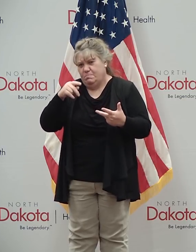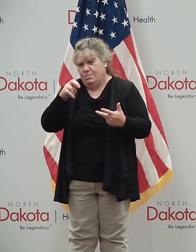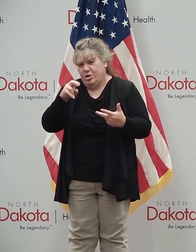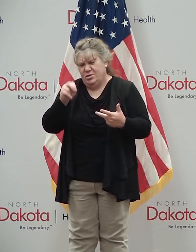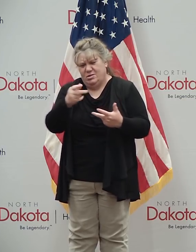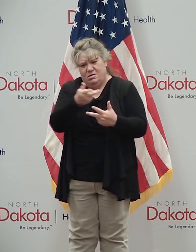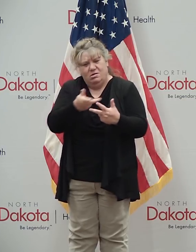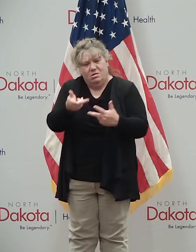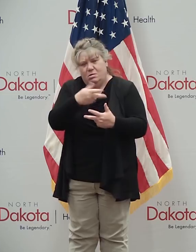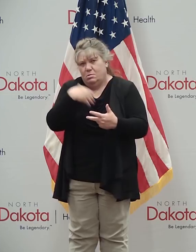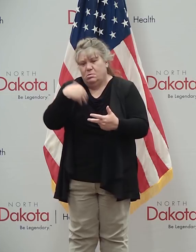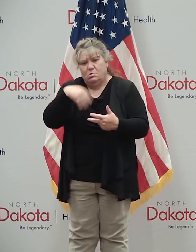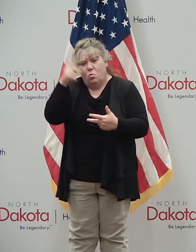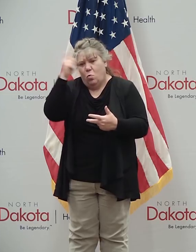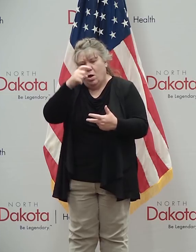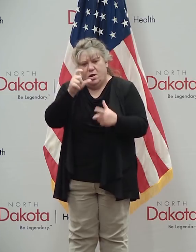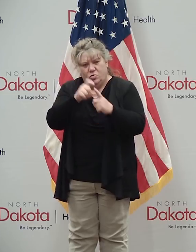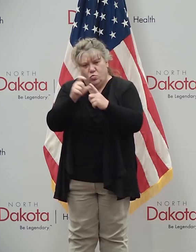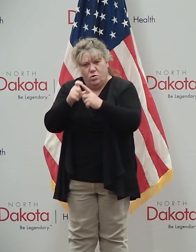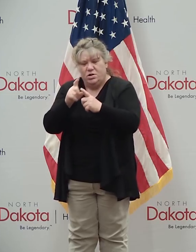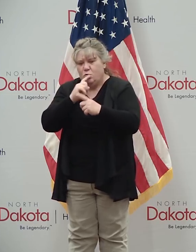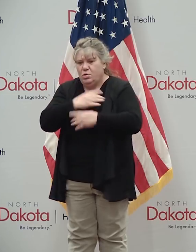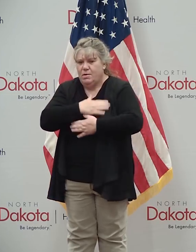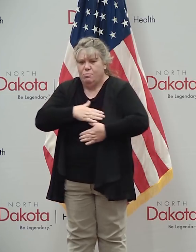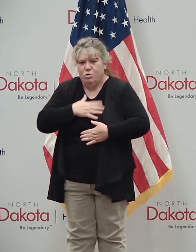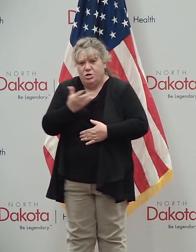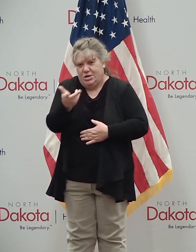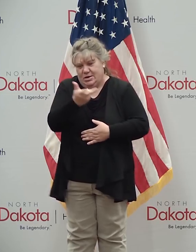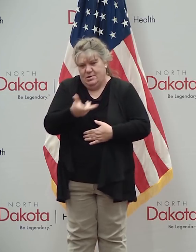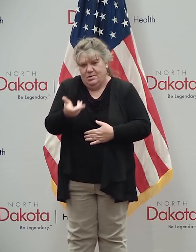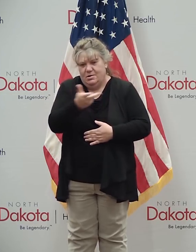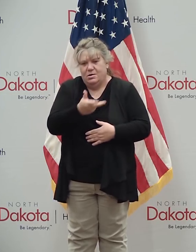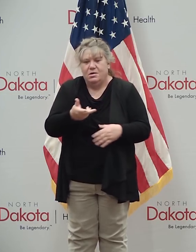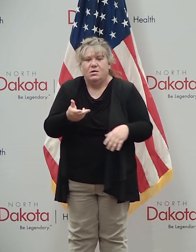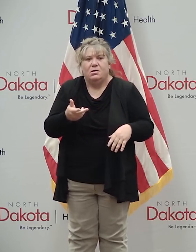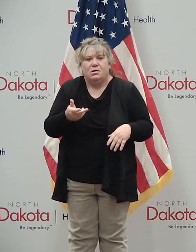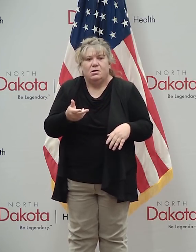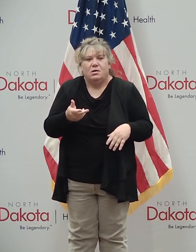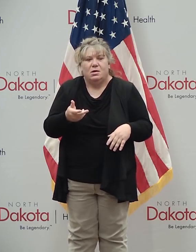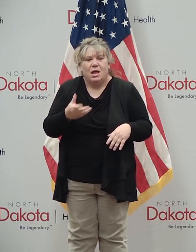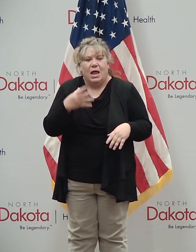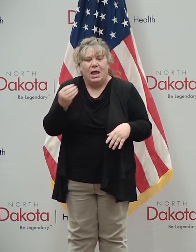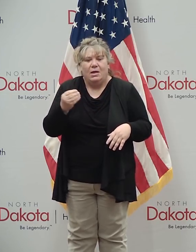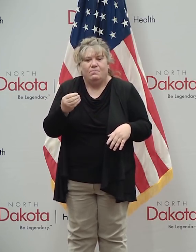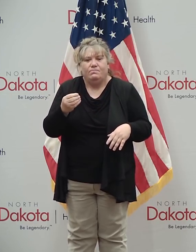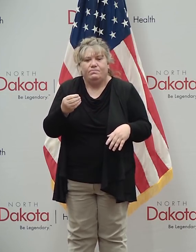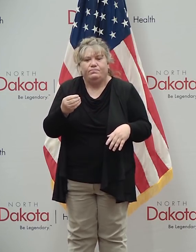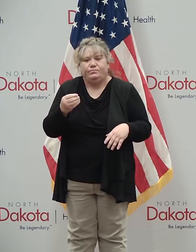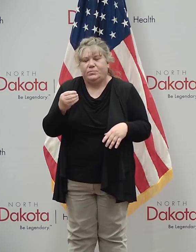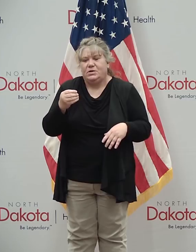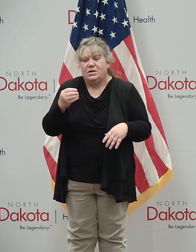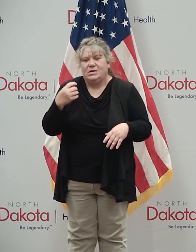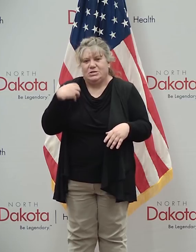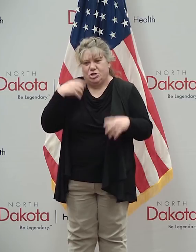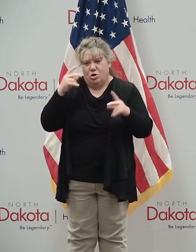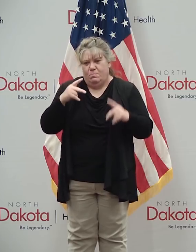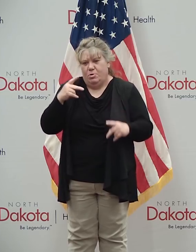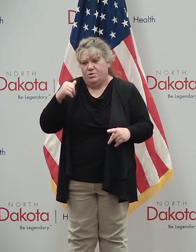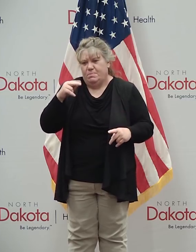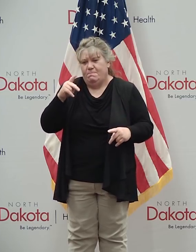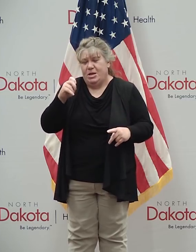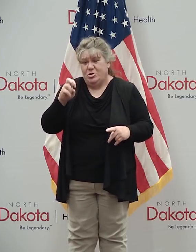really appreciate them. And I just want to, again, put a double down on Chairman Peterson. Again,